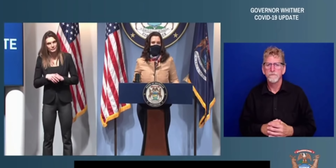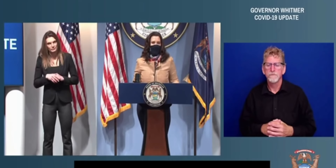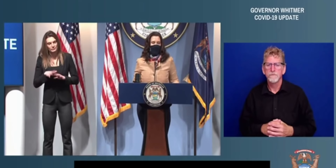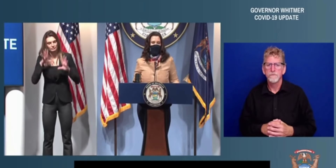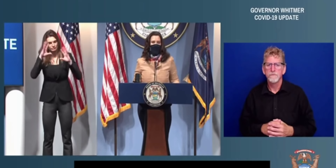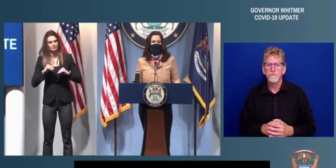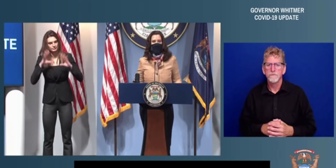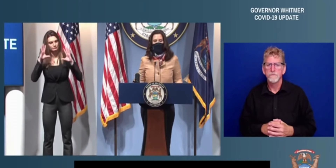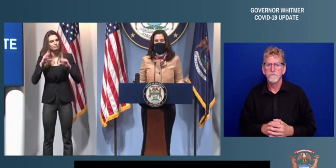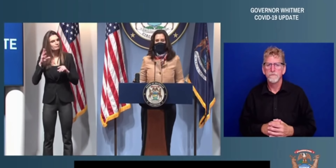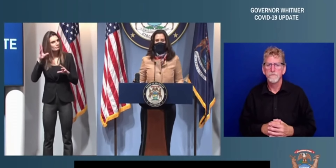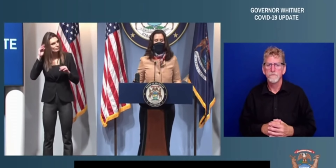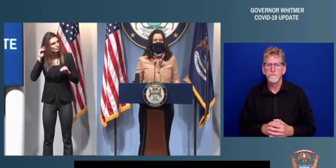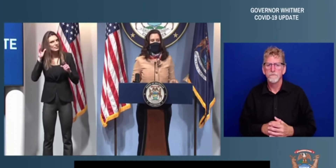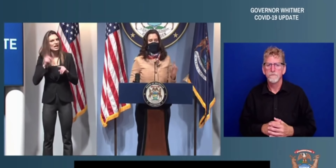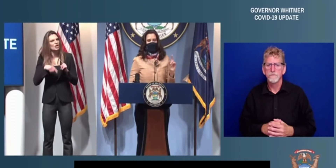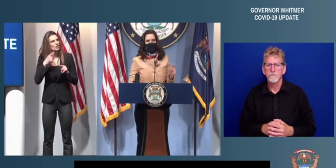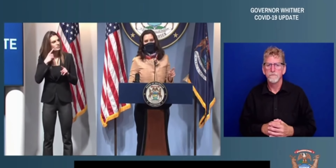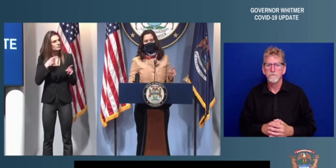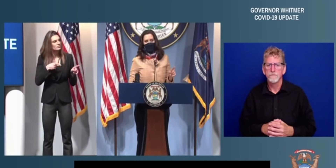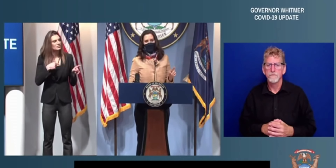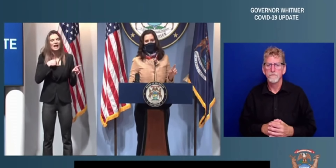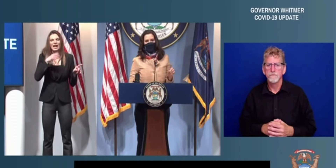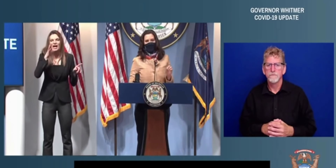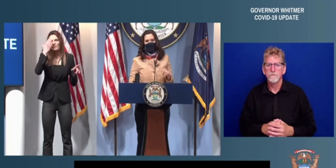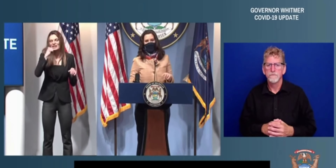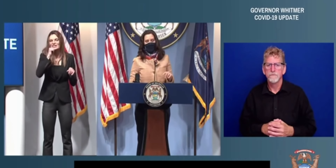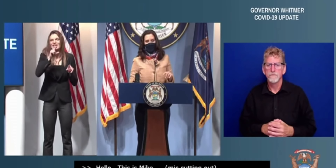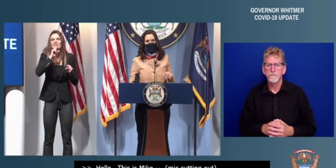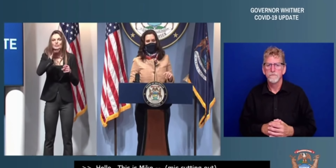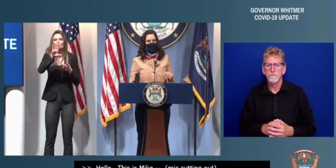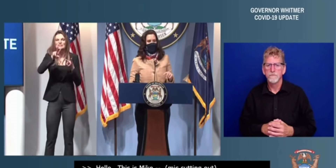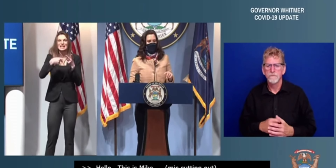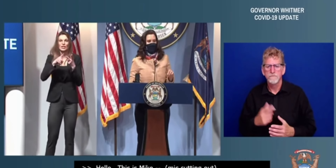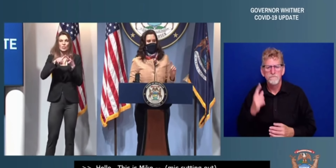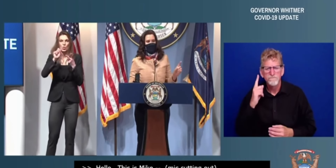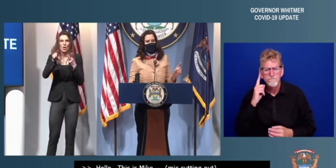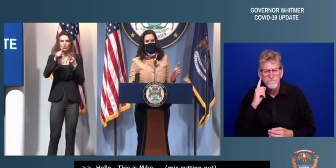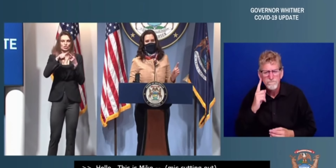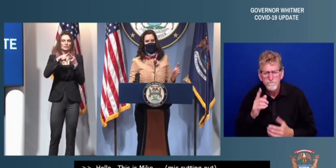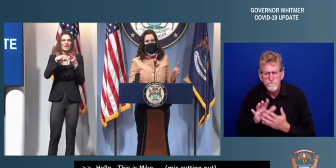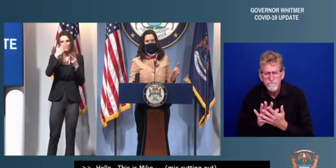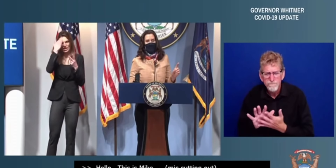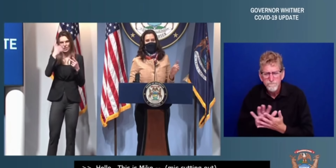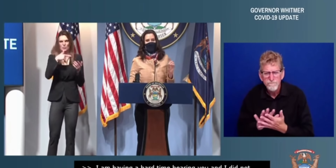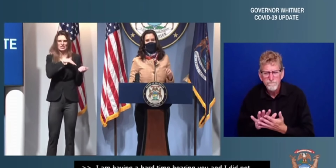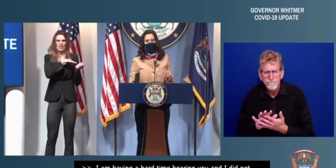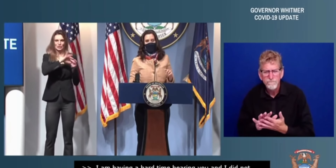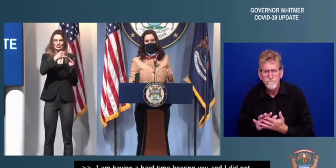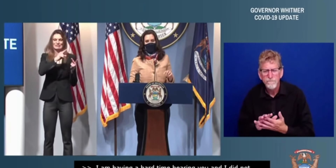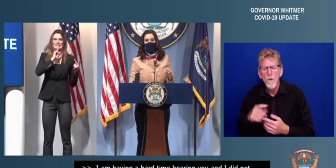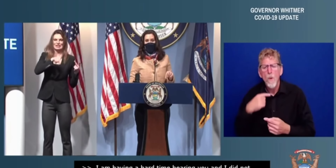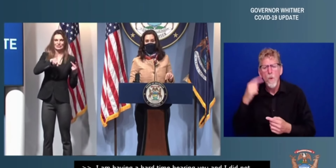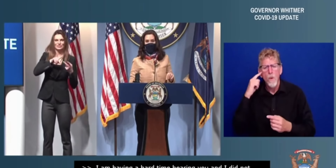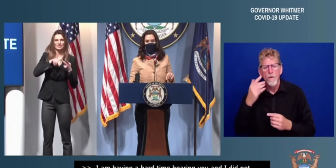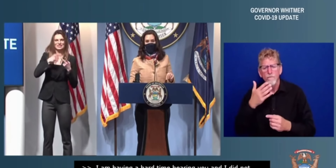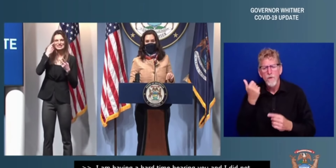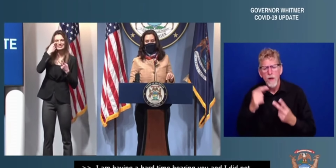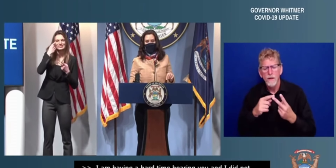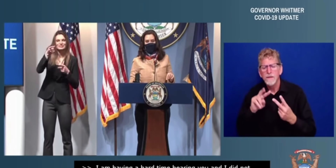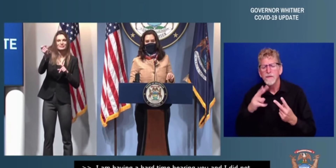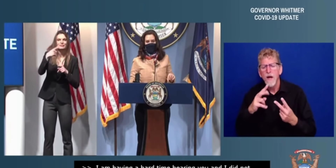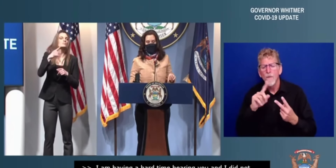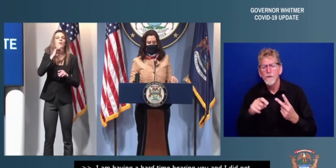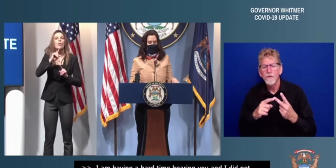Hi, Rachel. You go ahead. I'm having a hard time hearing you. And you know what? I didn't answer the second part of that last question. I'm going to ask Dr. J too about our